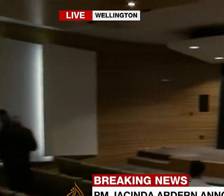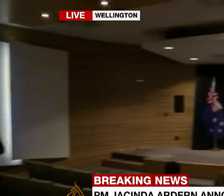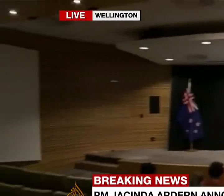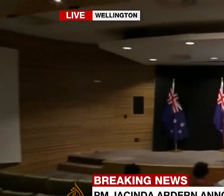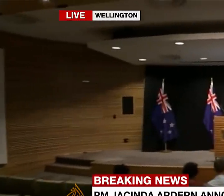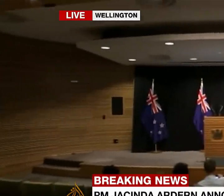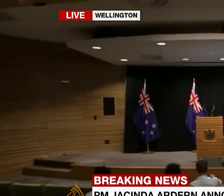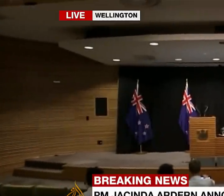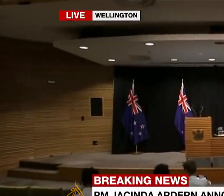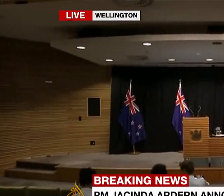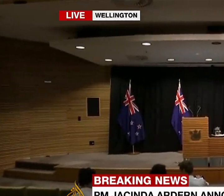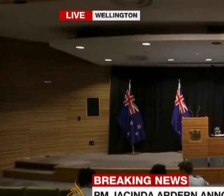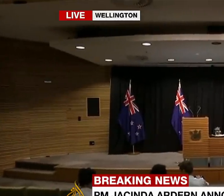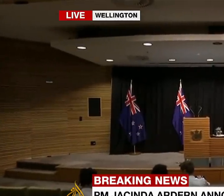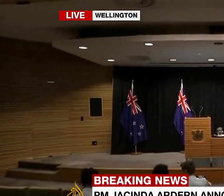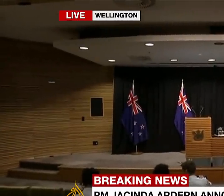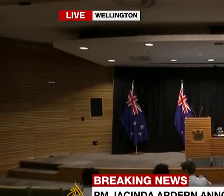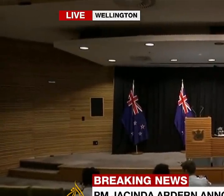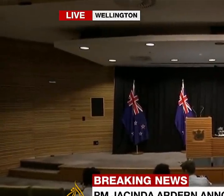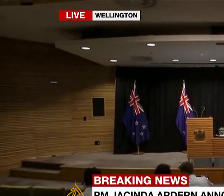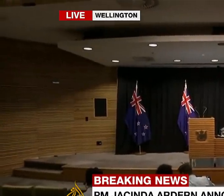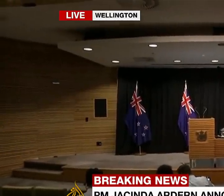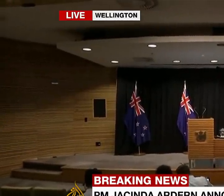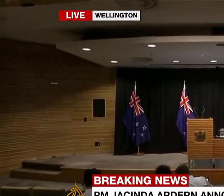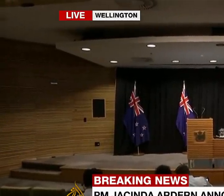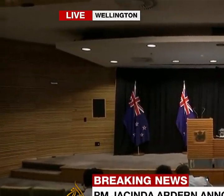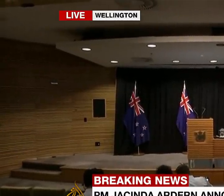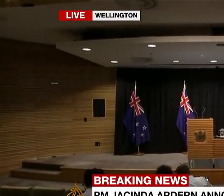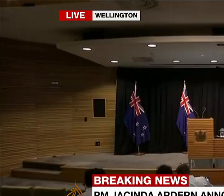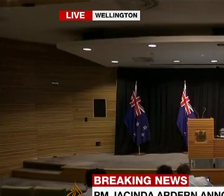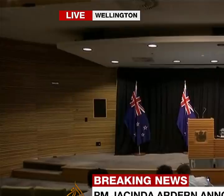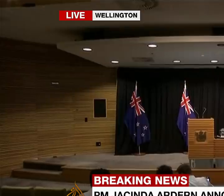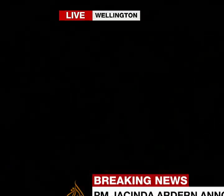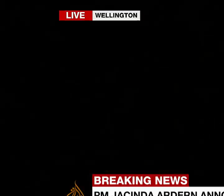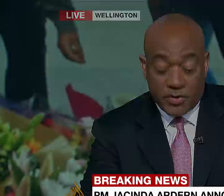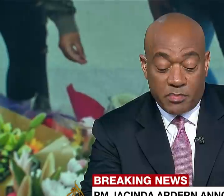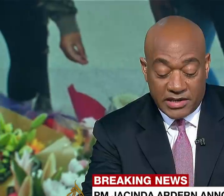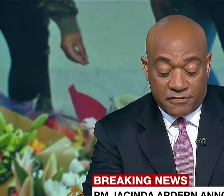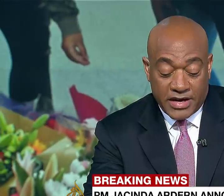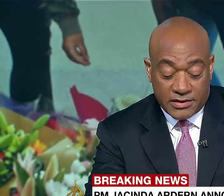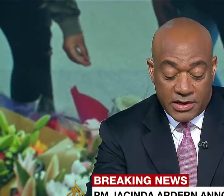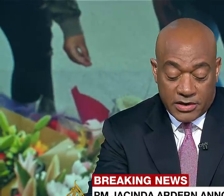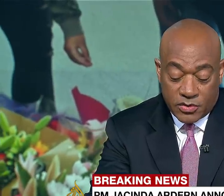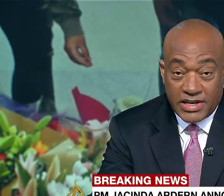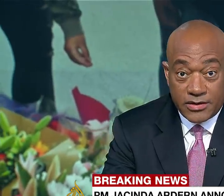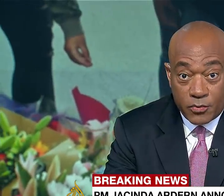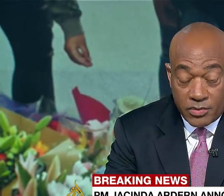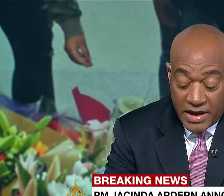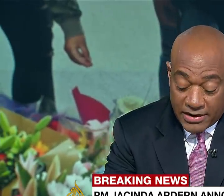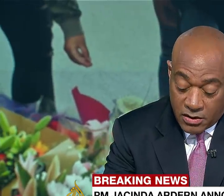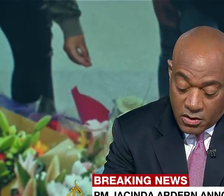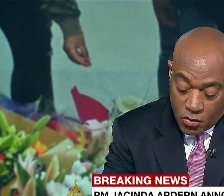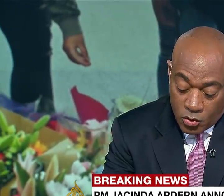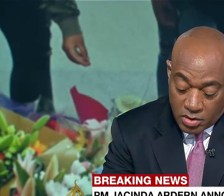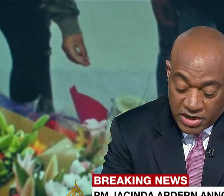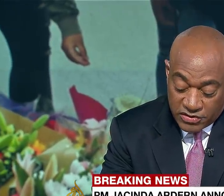been modified in terms of their rapidity and of their magazine capabilities. And so she said, with immediate effect, New Zealand will